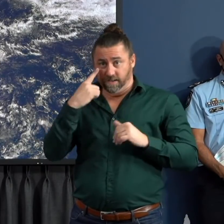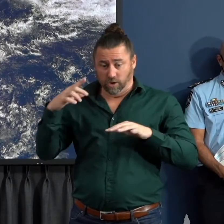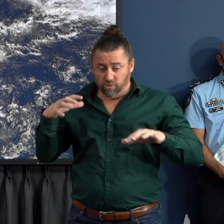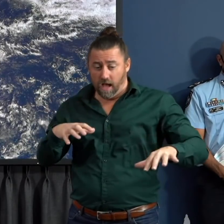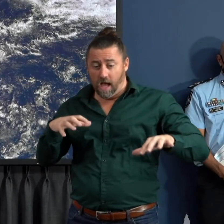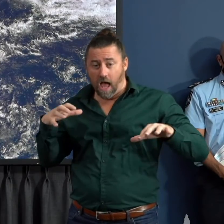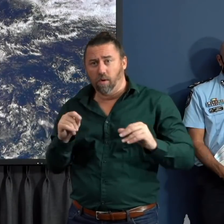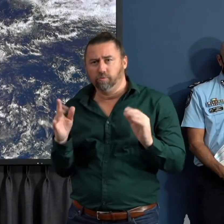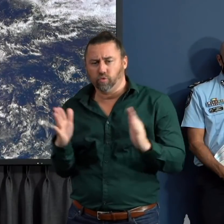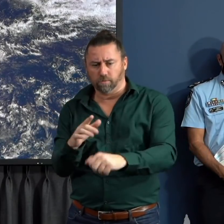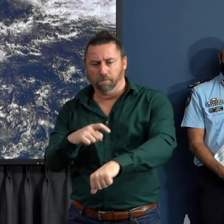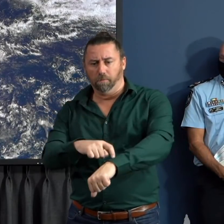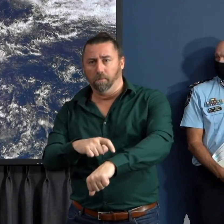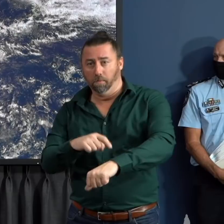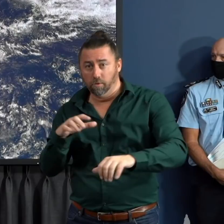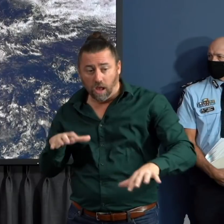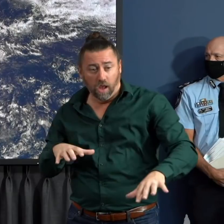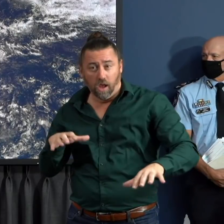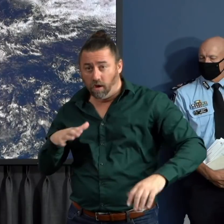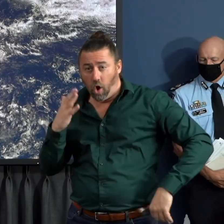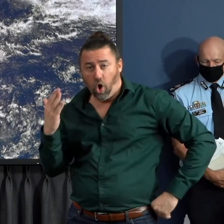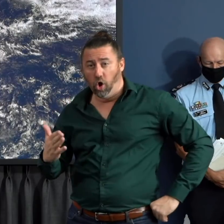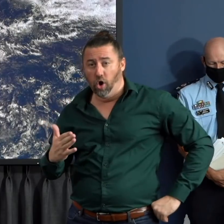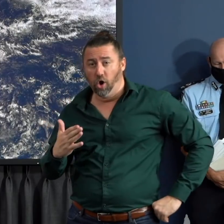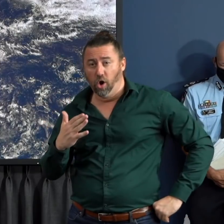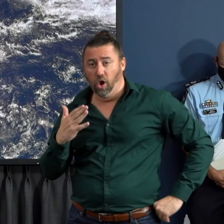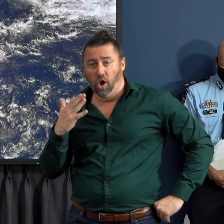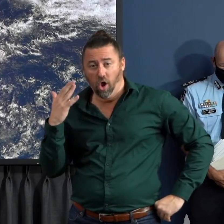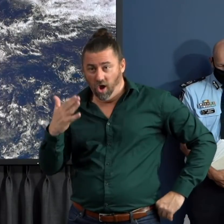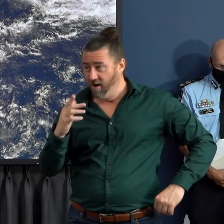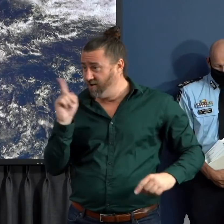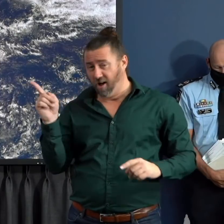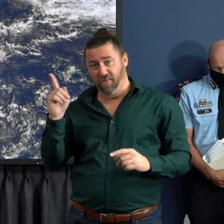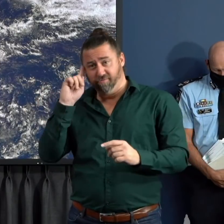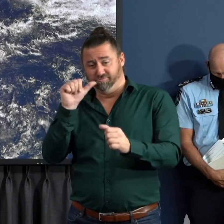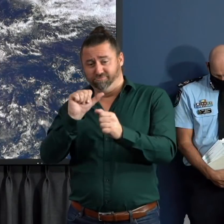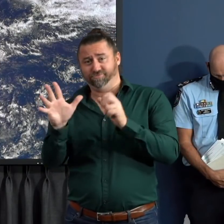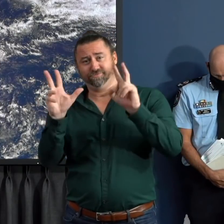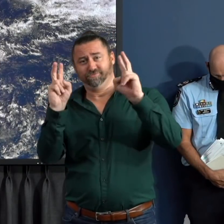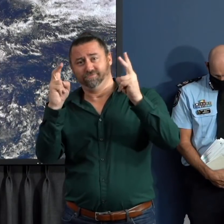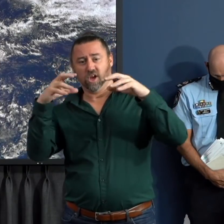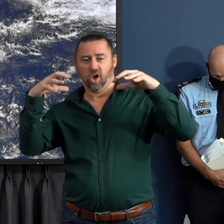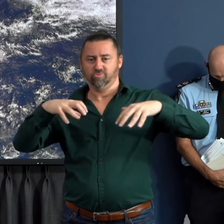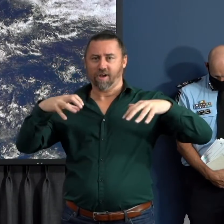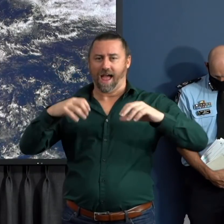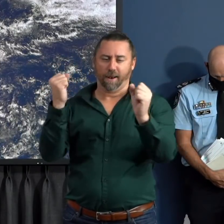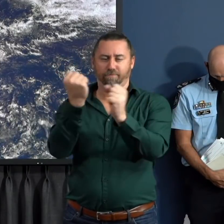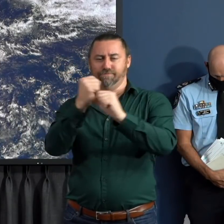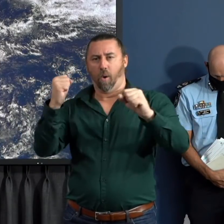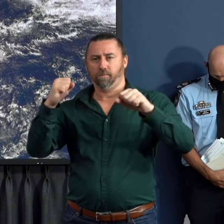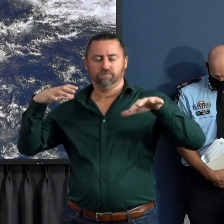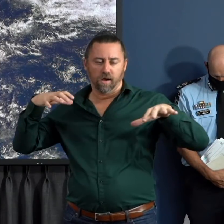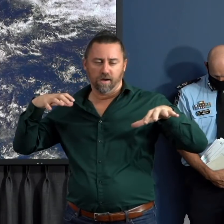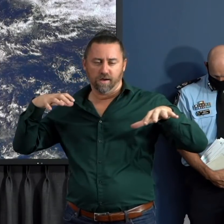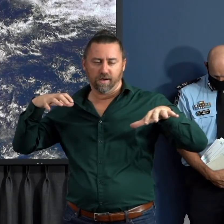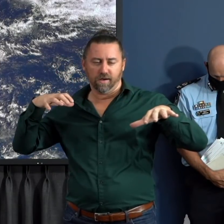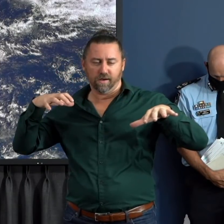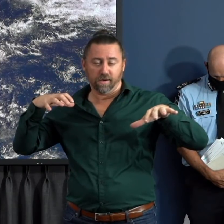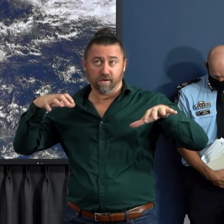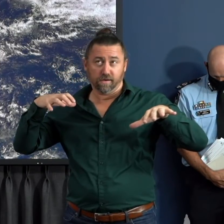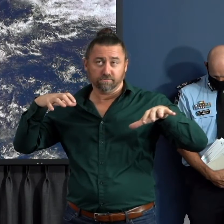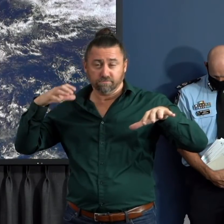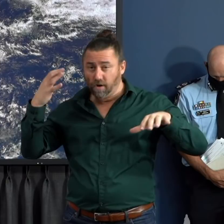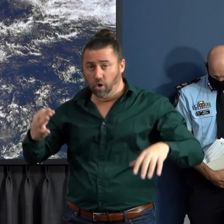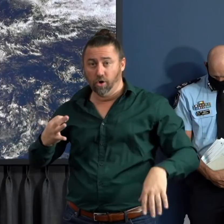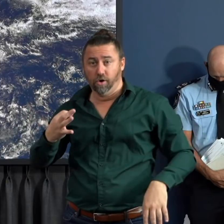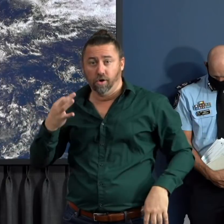a short period of time before. It is literally a rain bomb sitting over the entire SEQ. People would